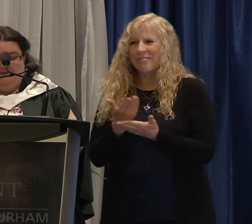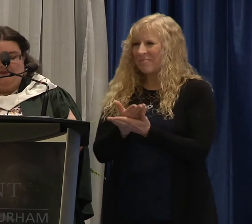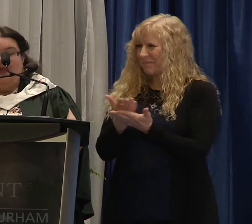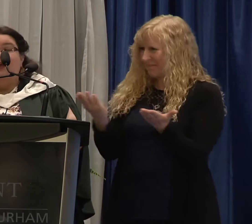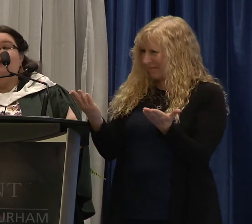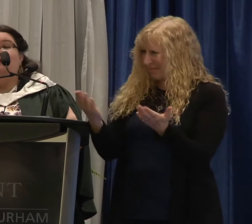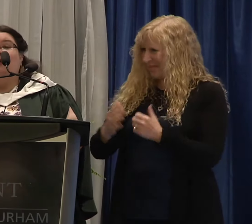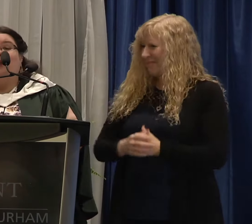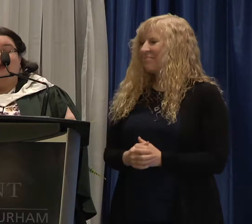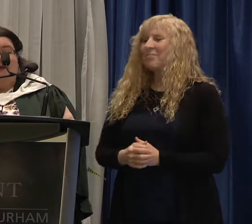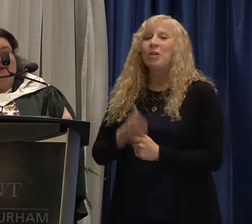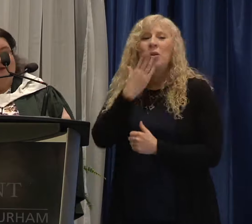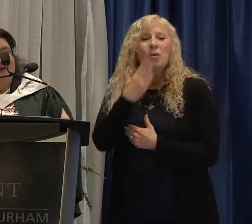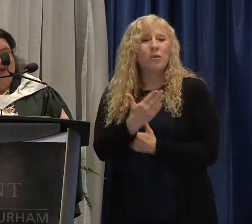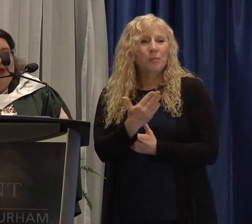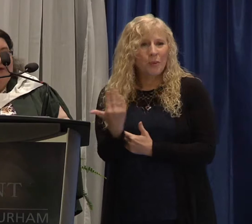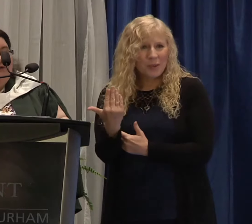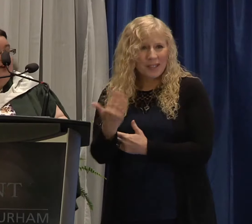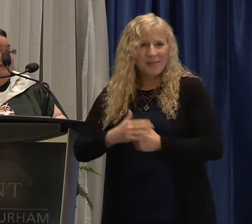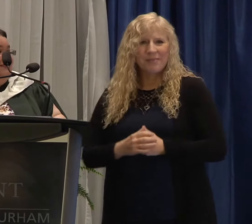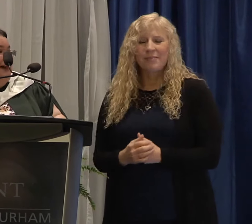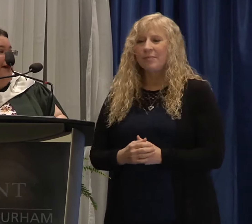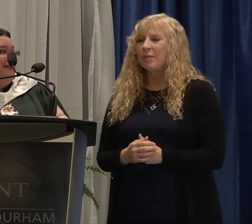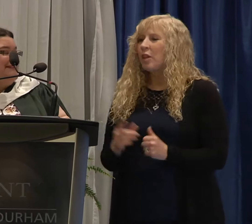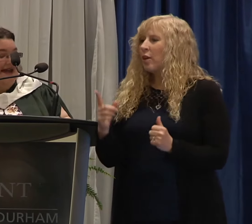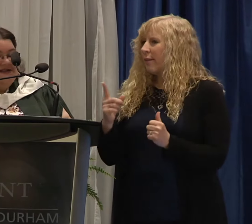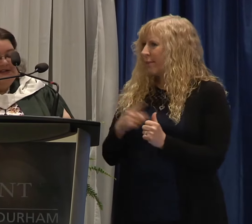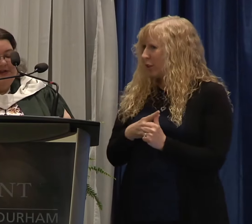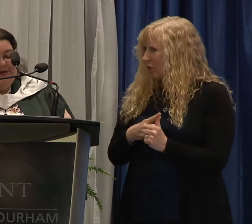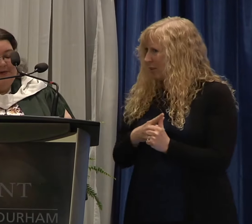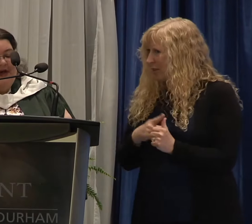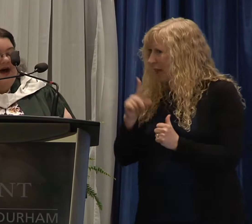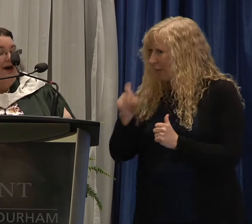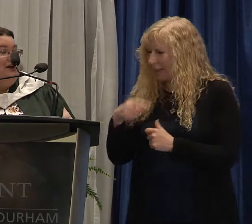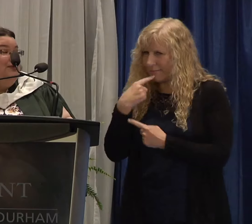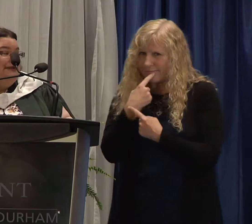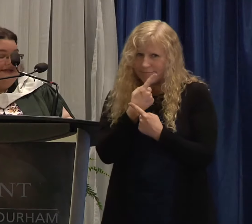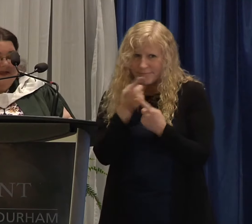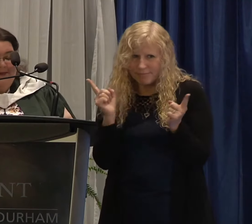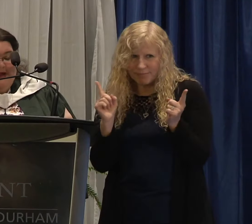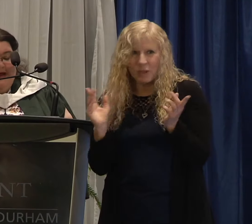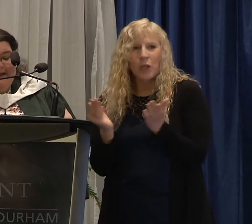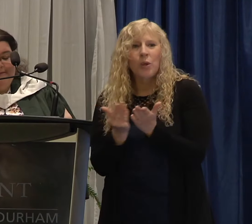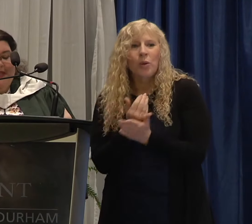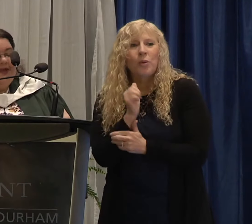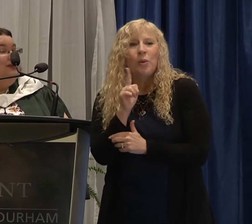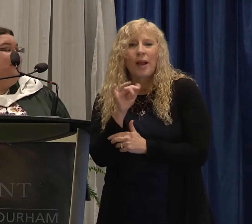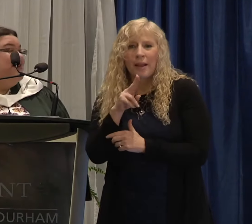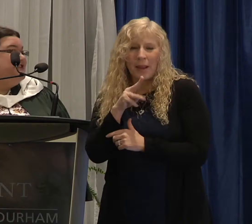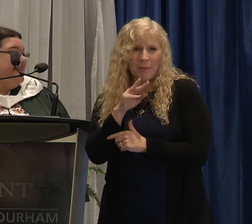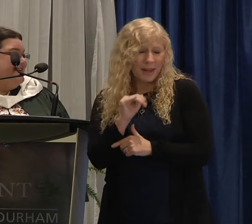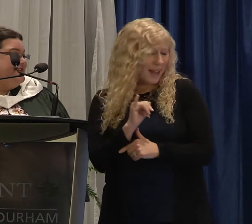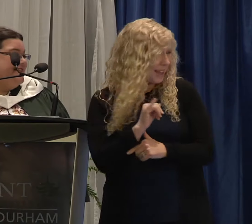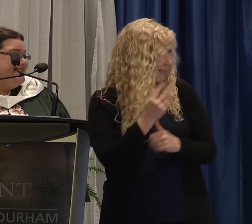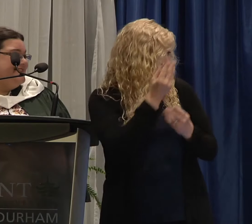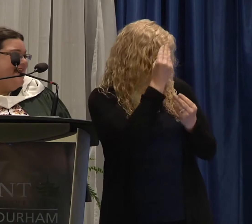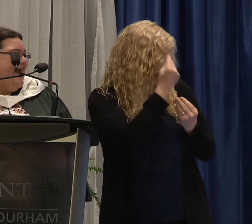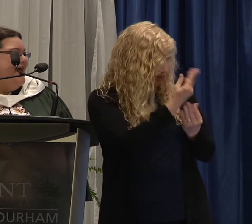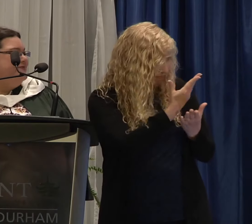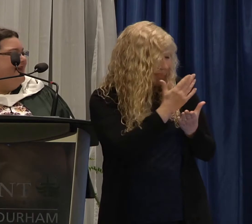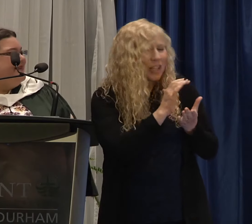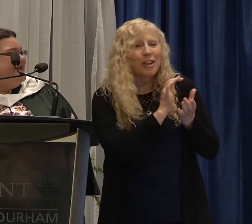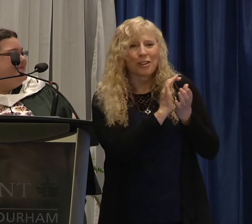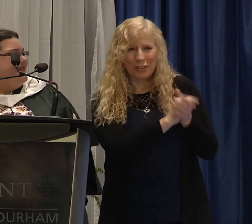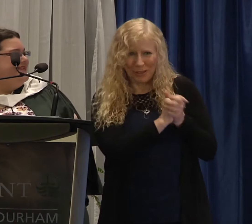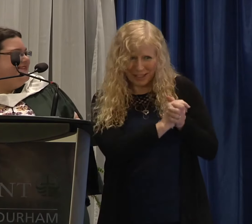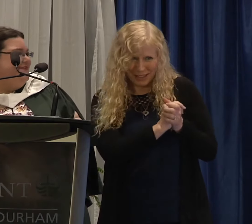guests, good morning. First, I must say to you, our newest alumni, congratulations